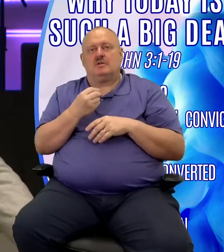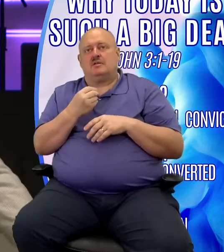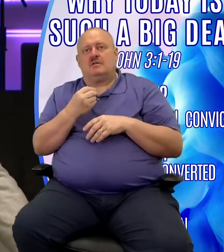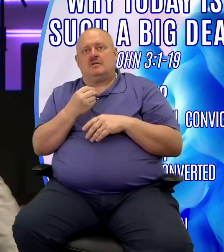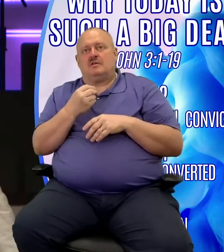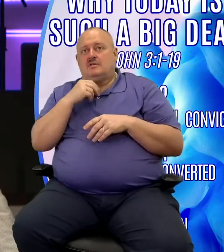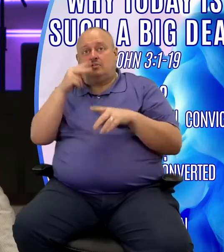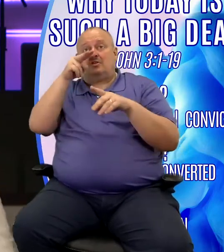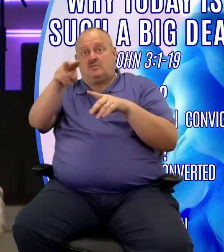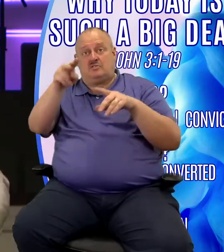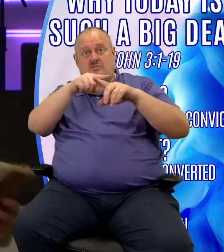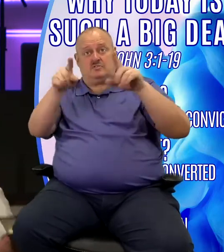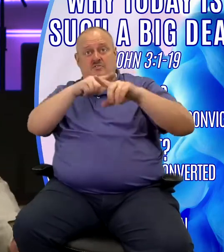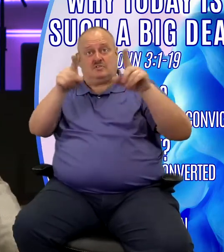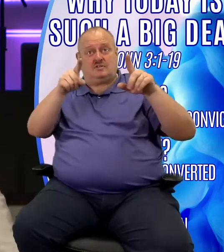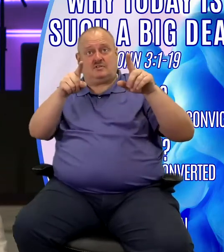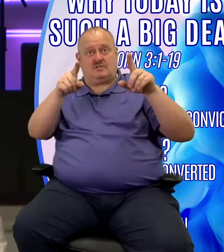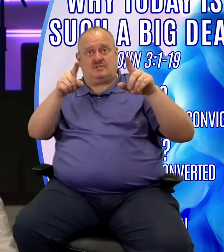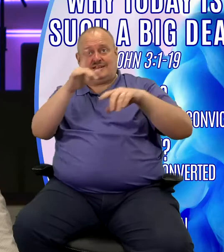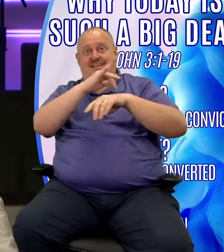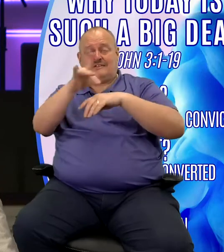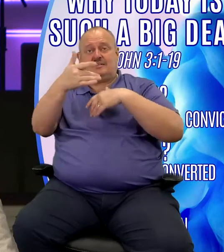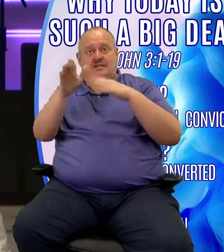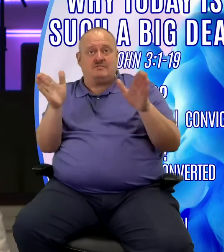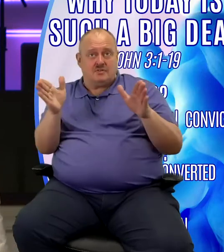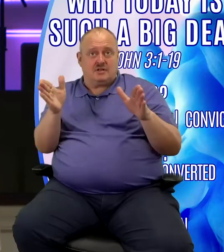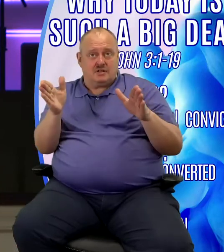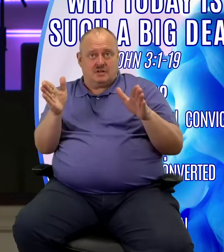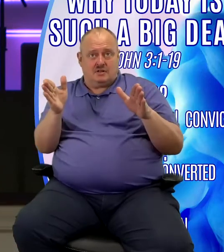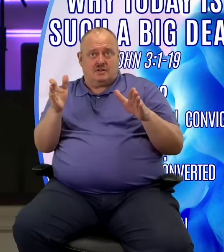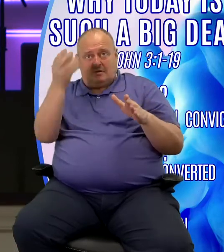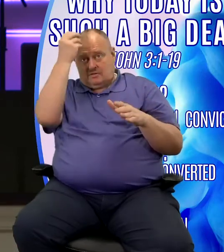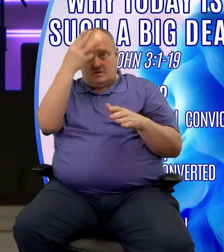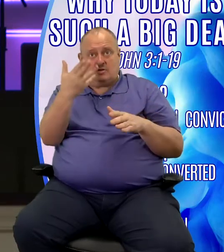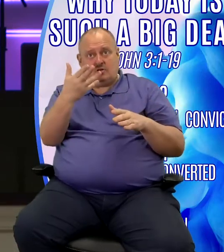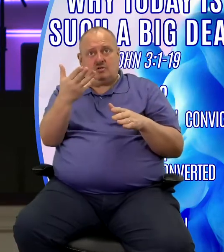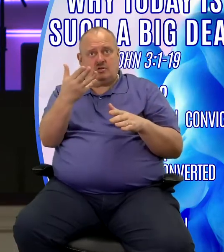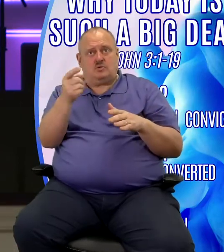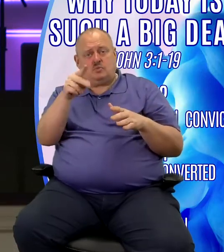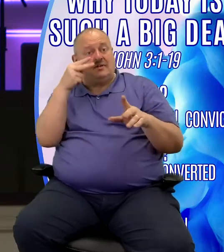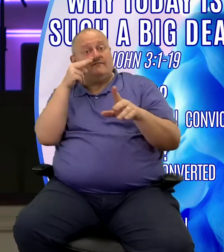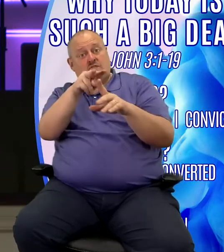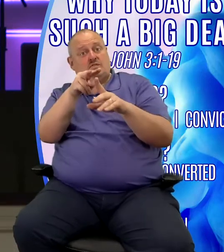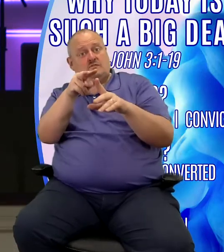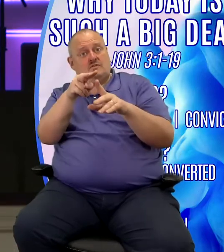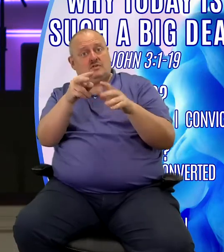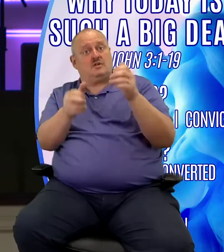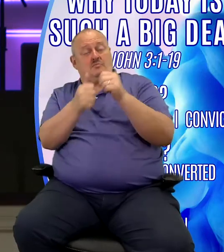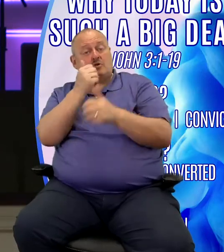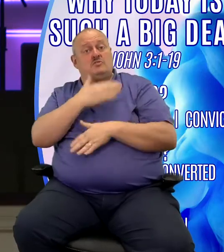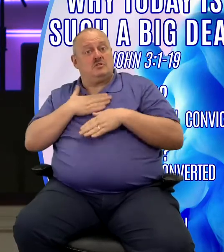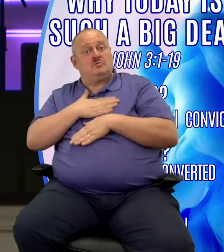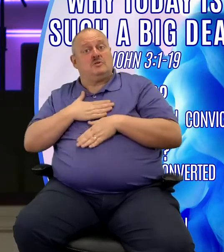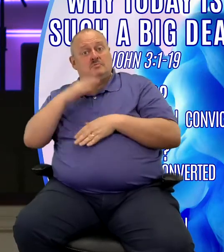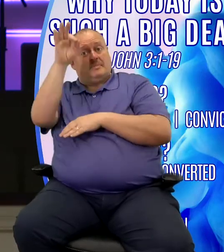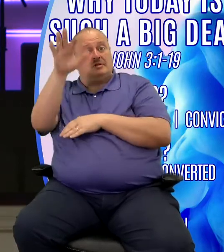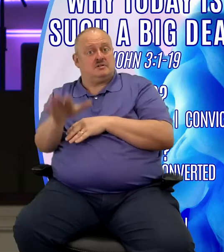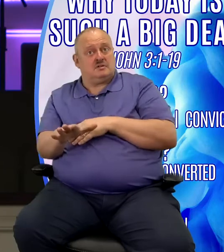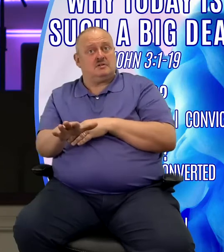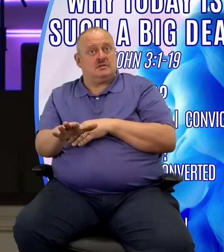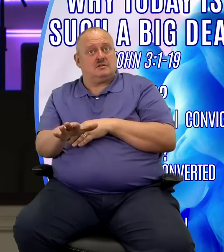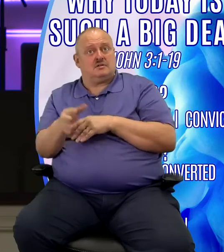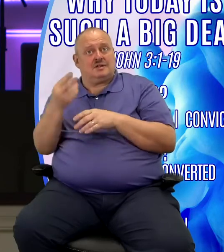of very different. It's a completely empty view. But can I share with you one of the views that I most appreciate as a pastor?